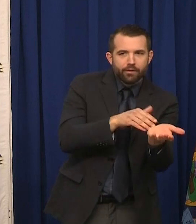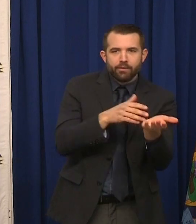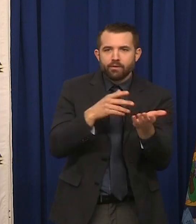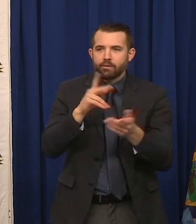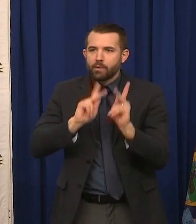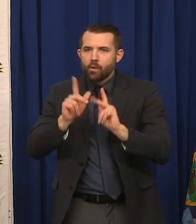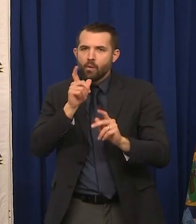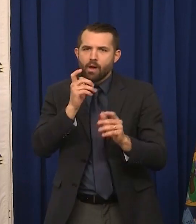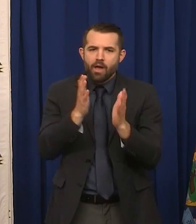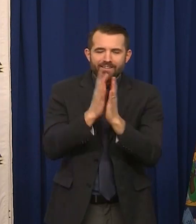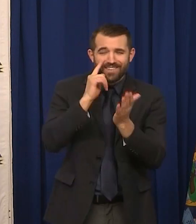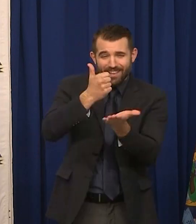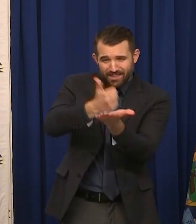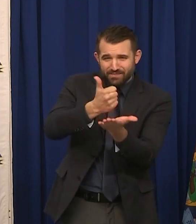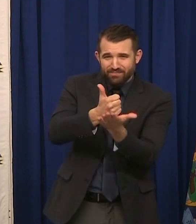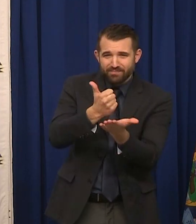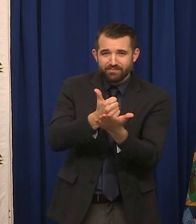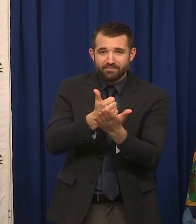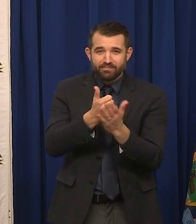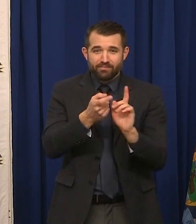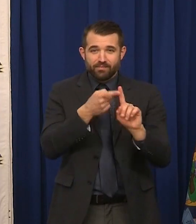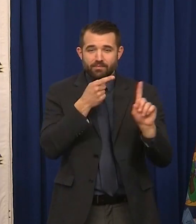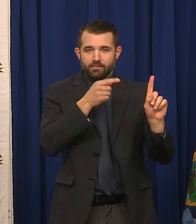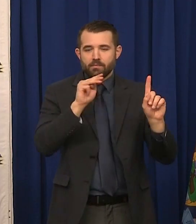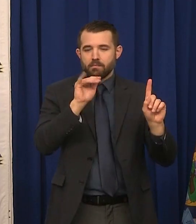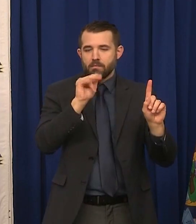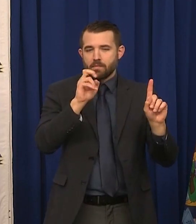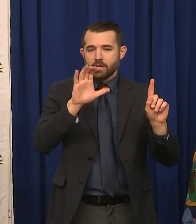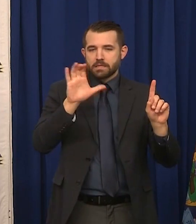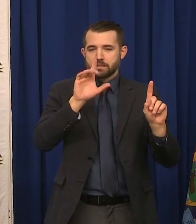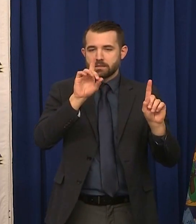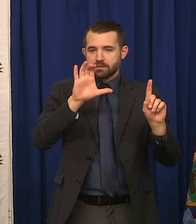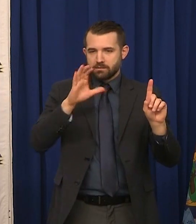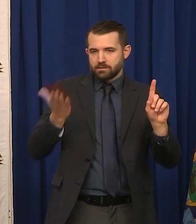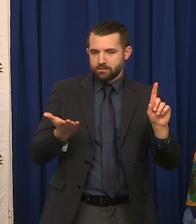guidance from Maine CDC epidemiologists and clinicians.